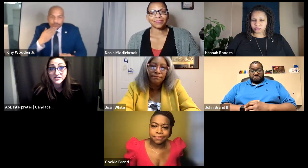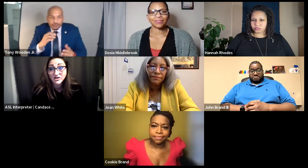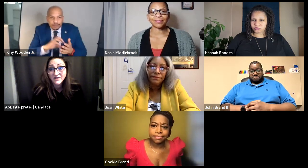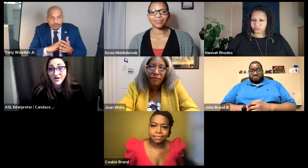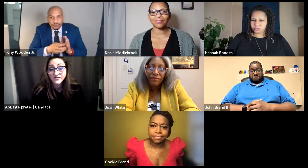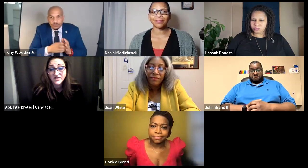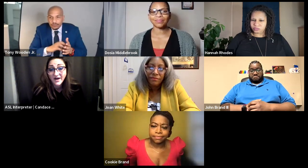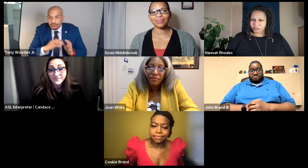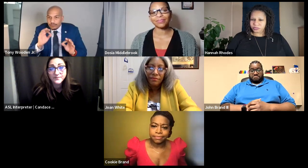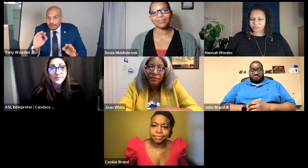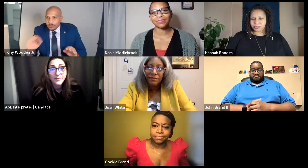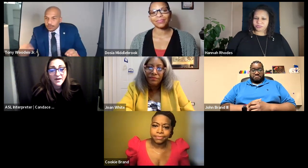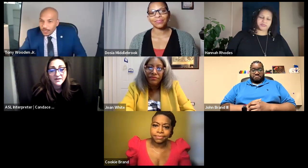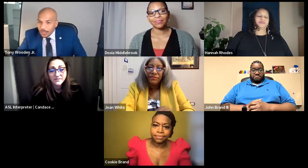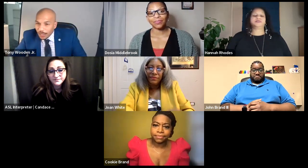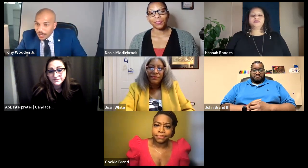that are involved in that.